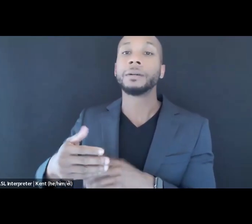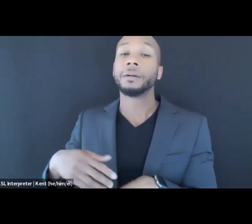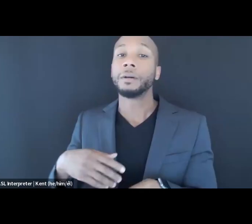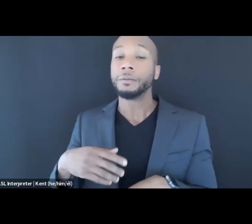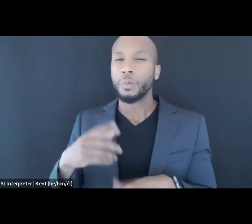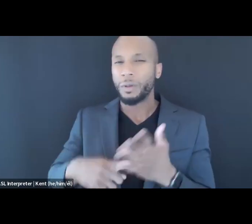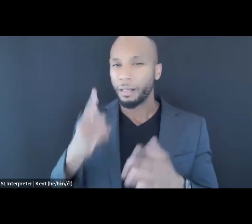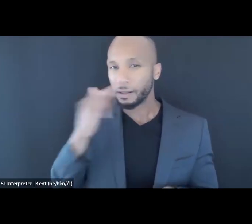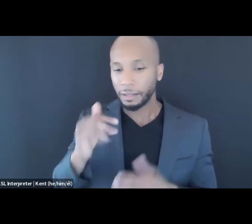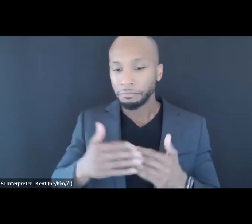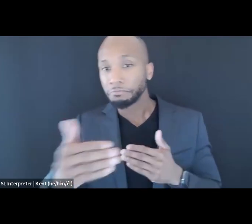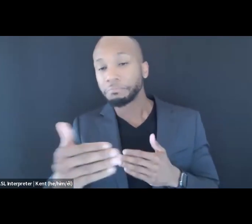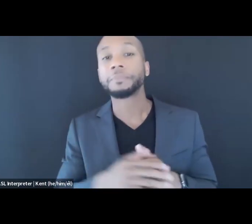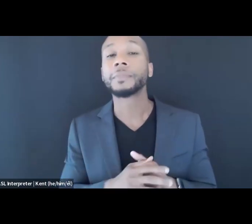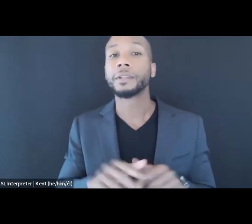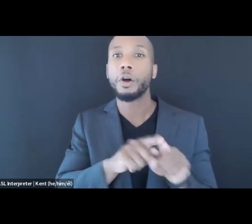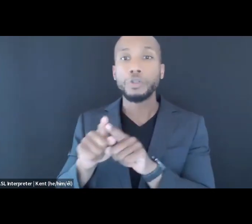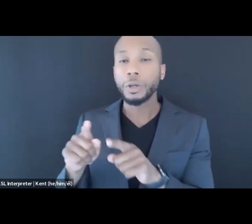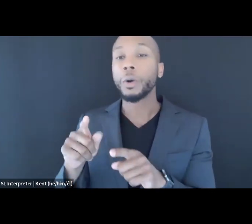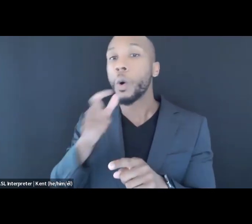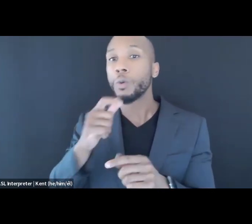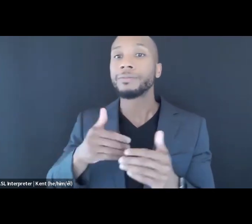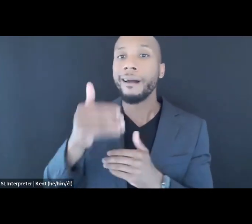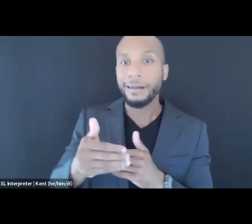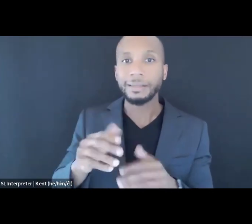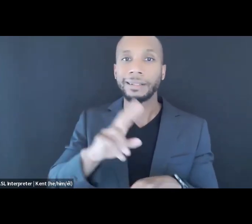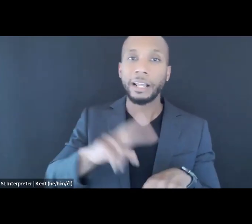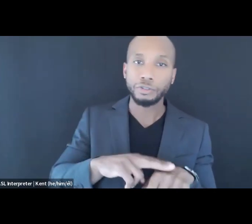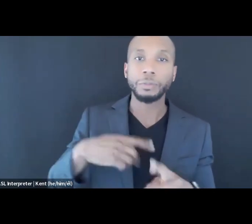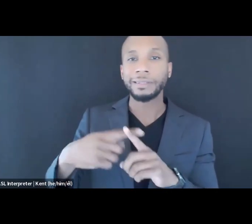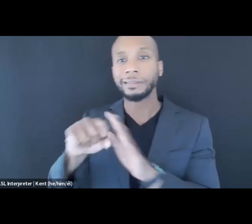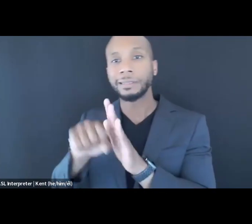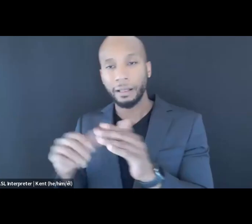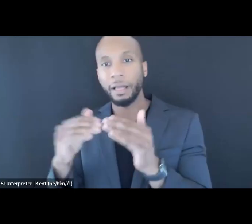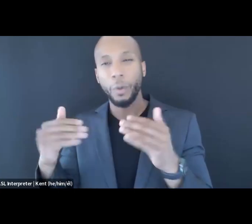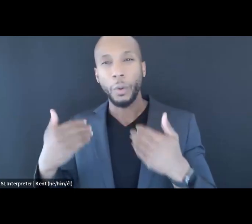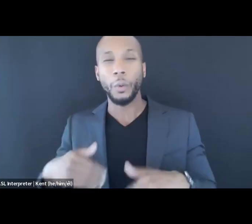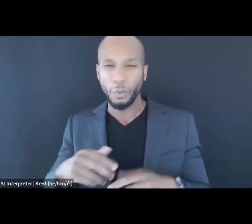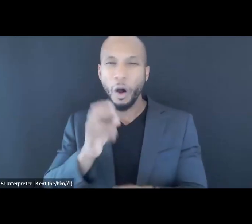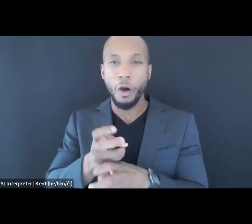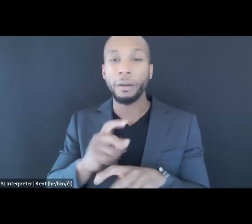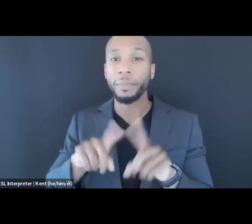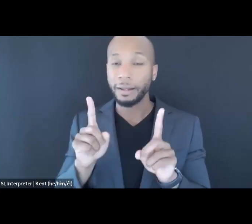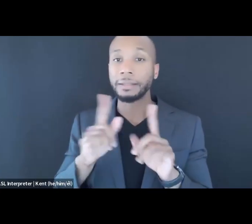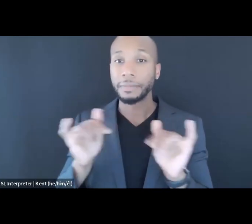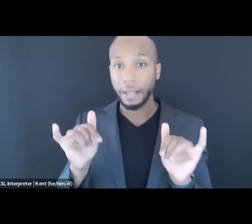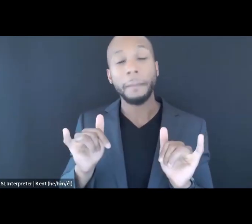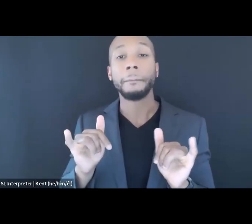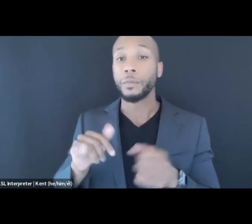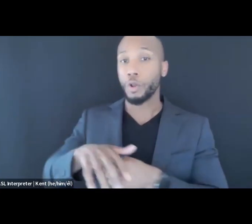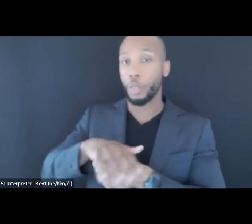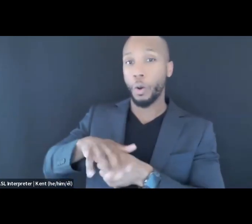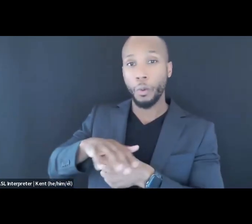be next. And finding out who's next at the national level or the state level can be difficult, but at the